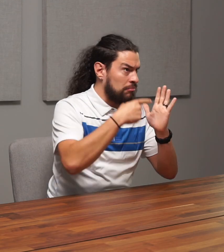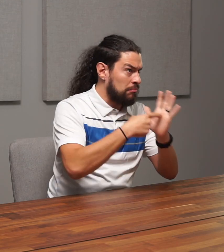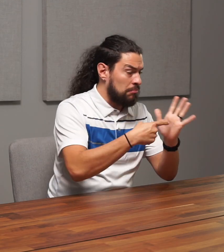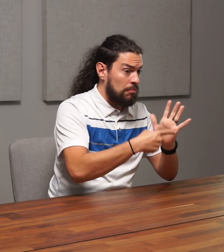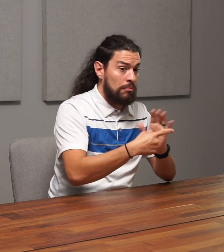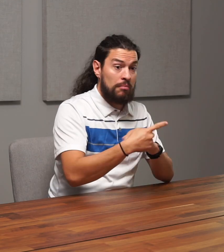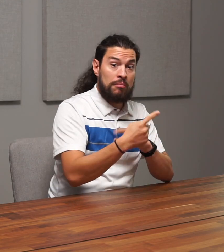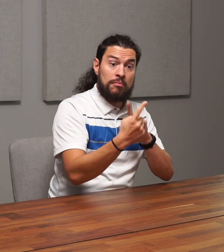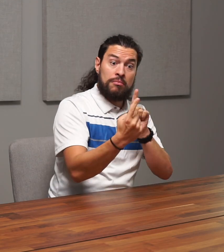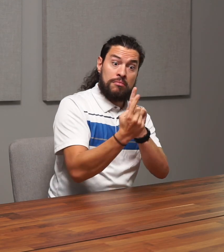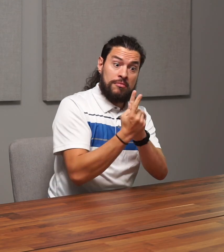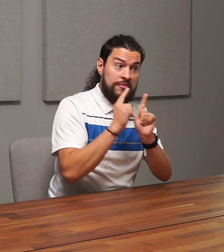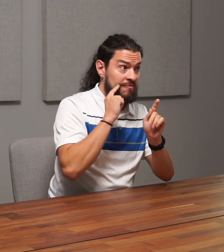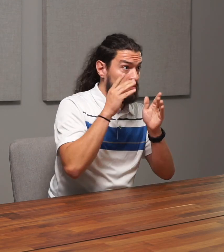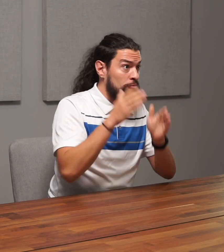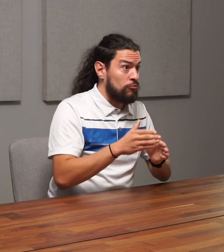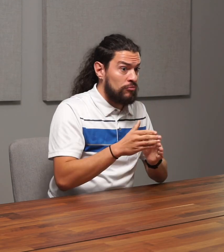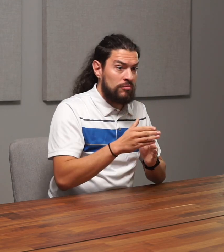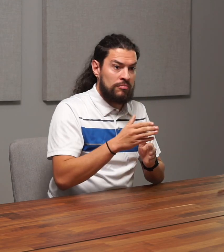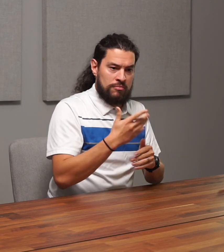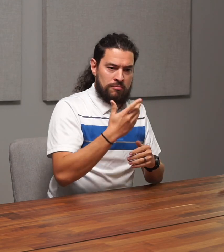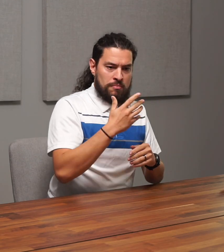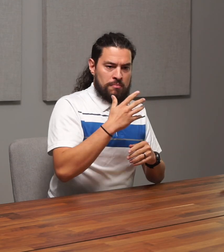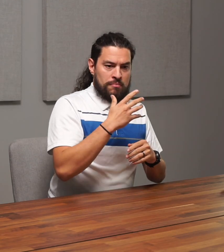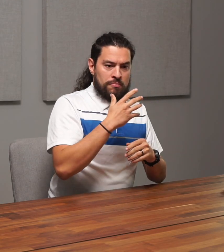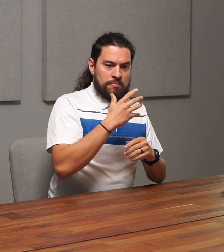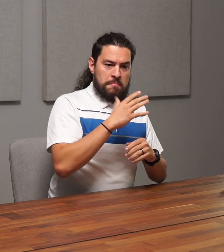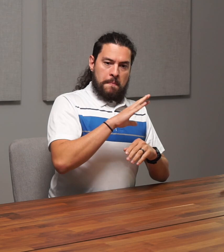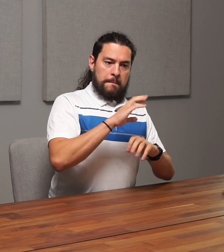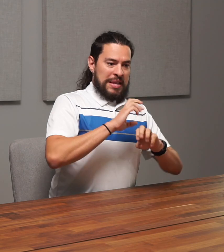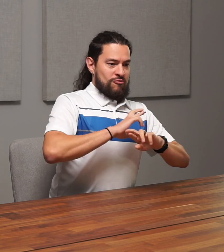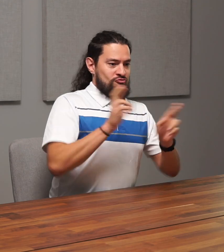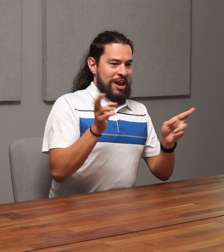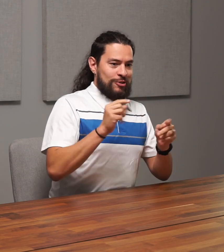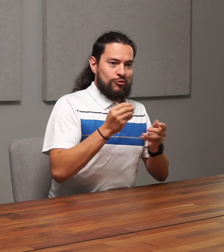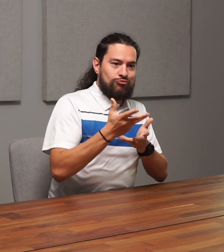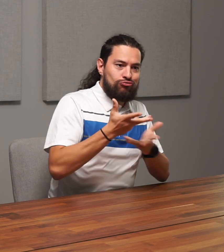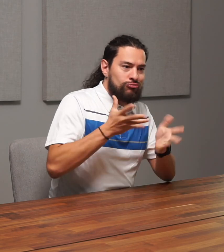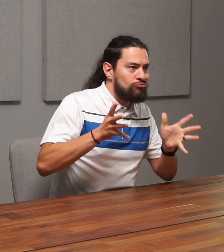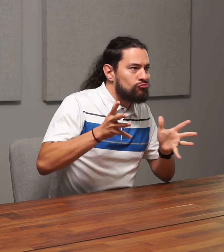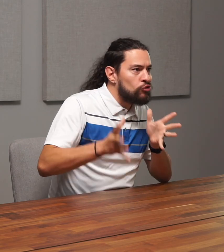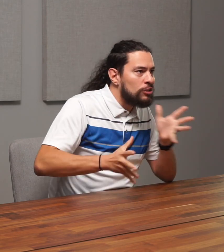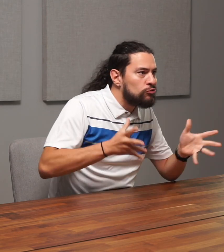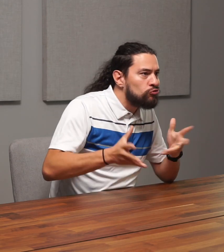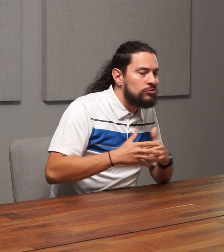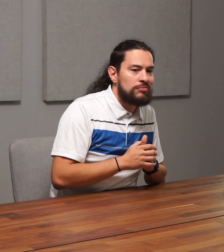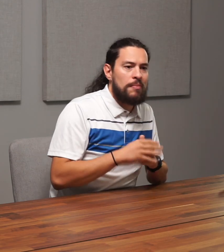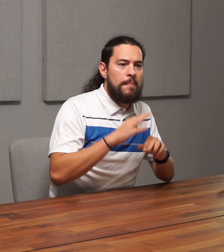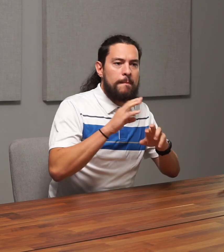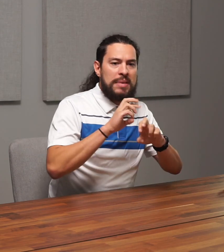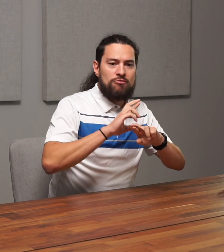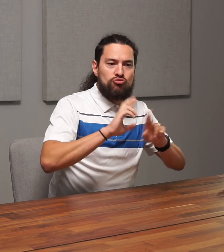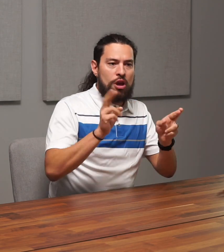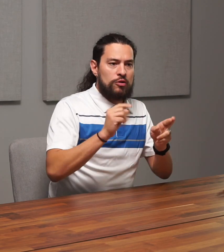way so let's say you were to come across a deaf person you know be ready to maybe gesture